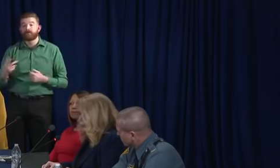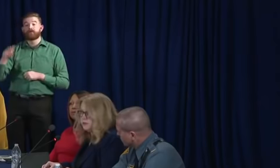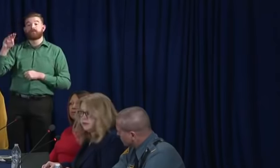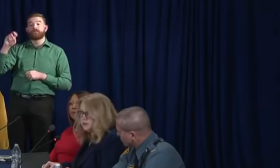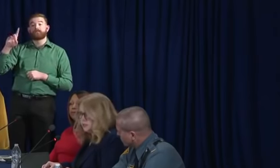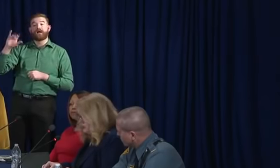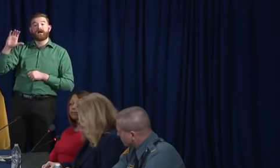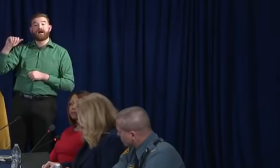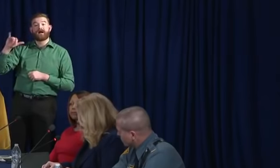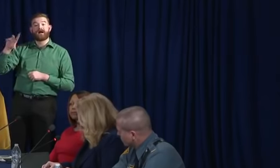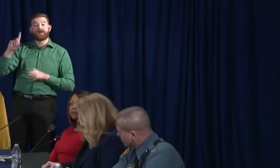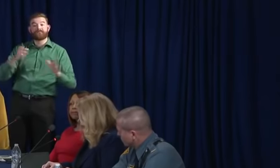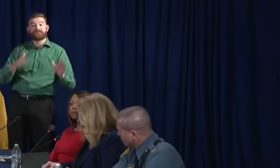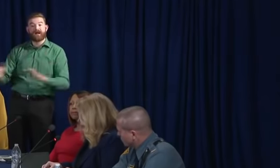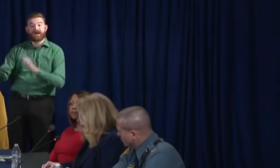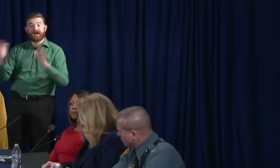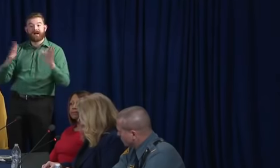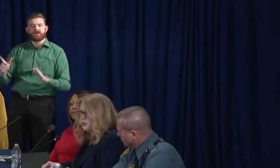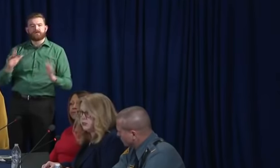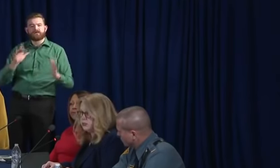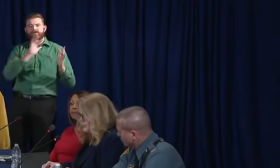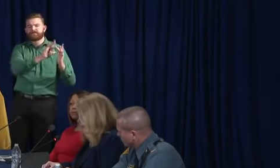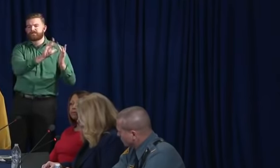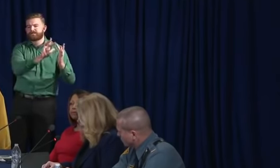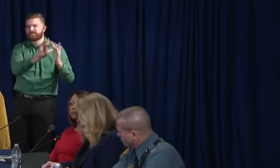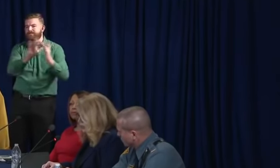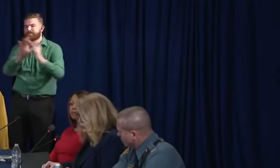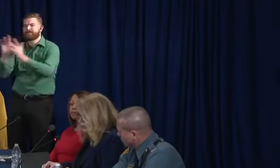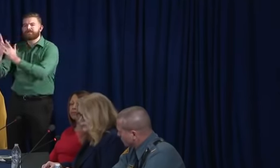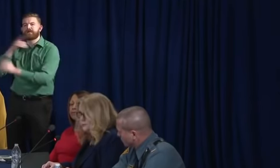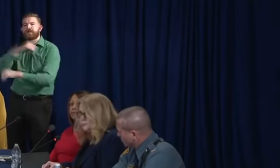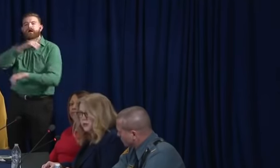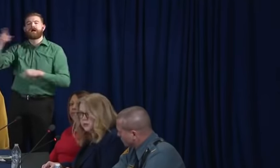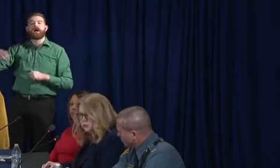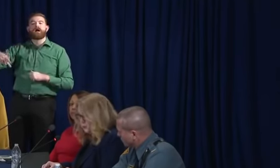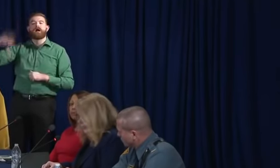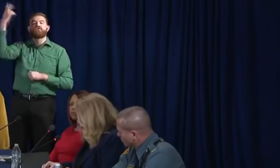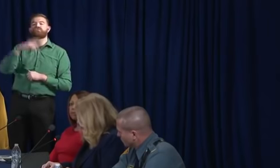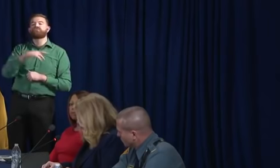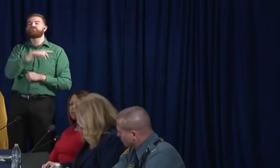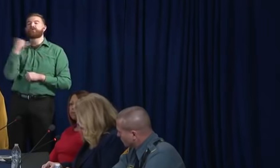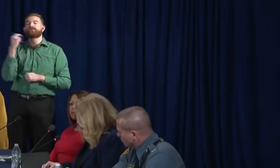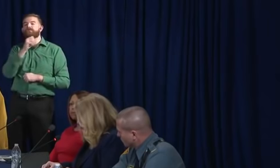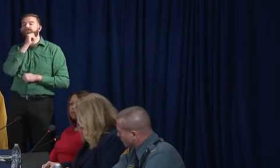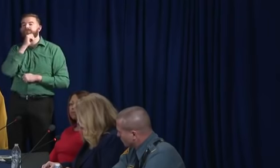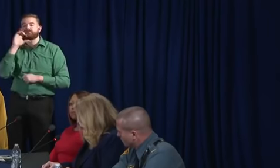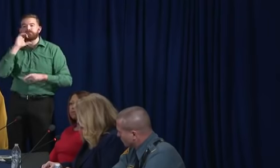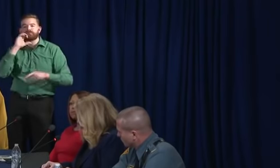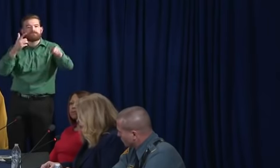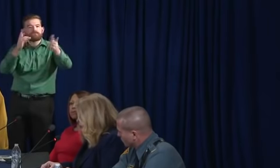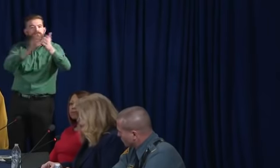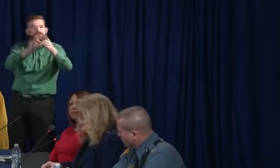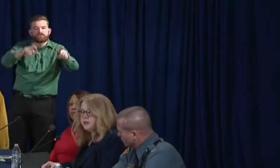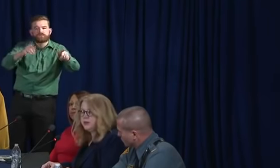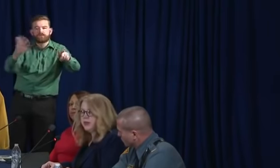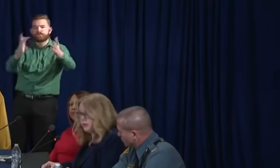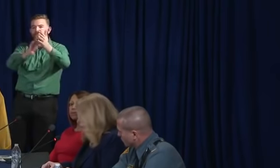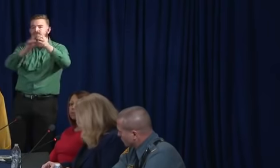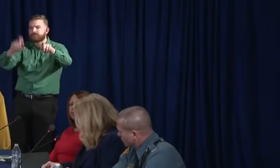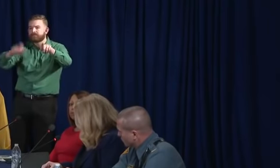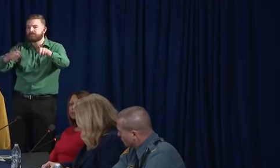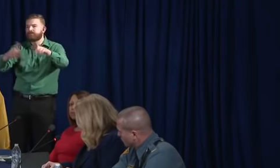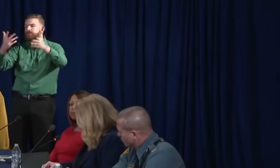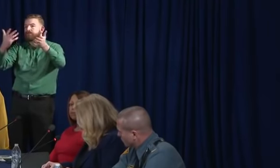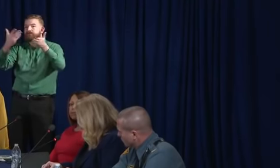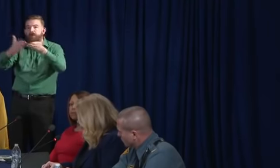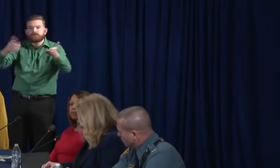our higher risk seniors and identify critical needs like medication, medical supplies, and food. We're working with our county